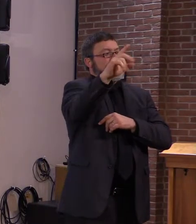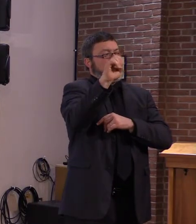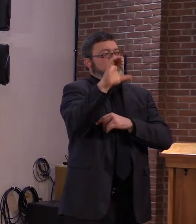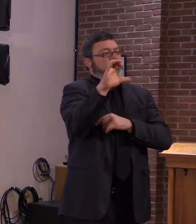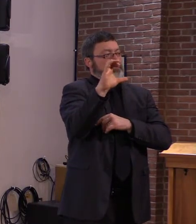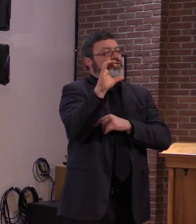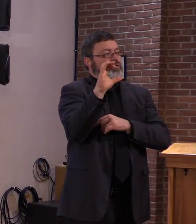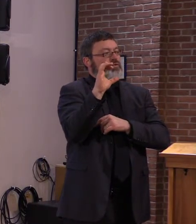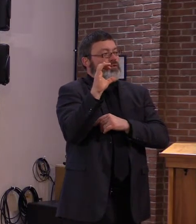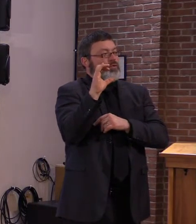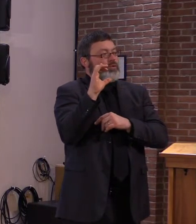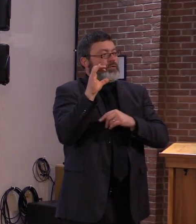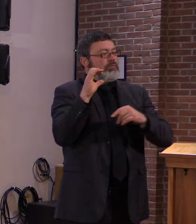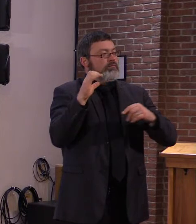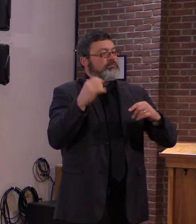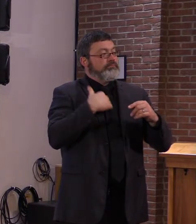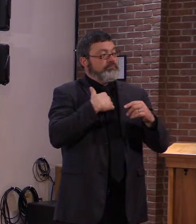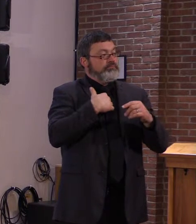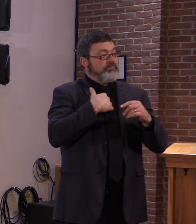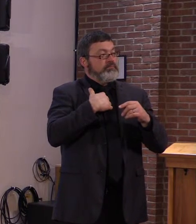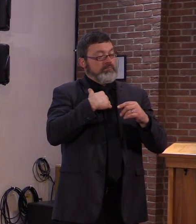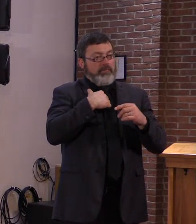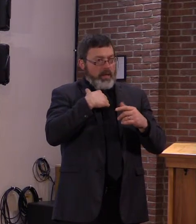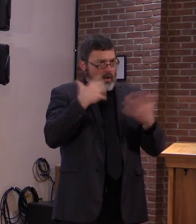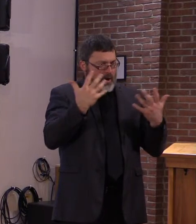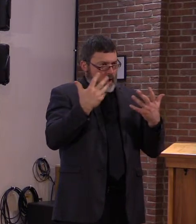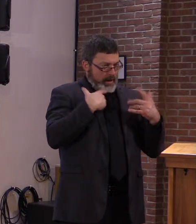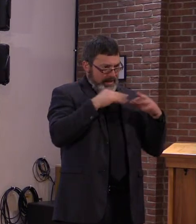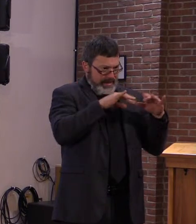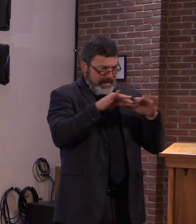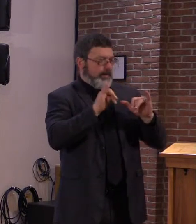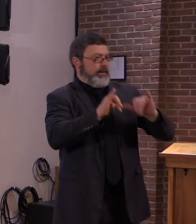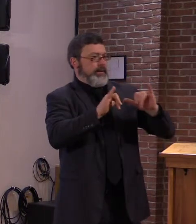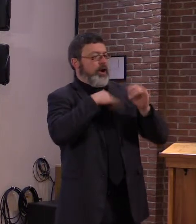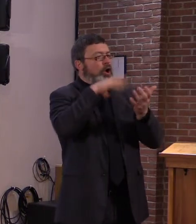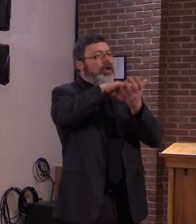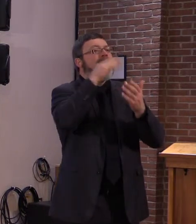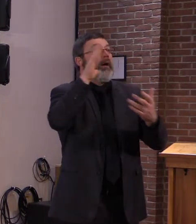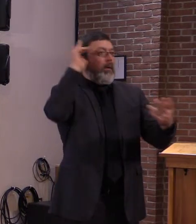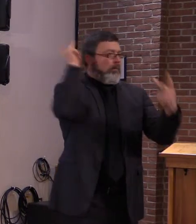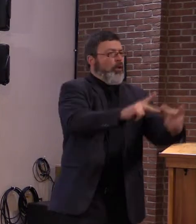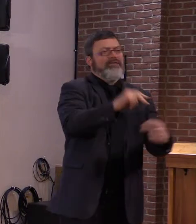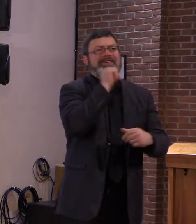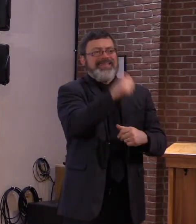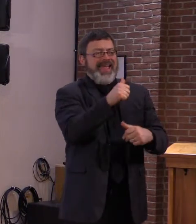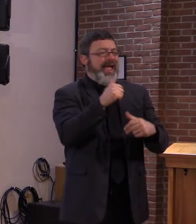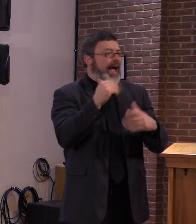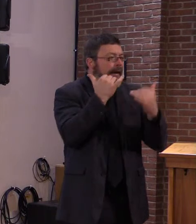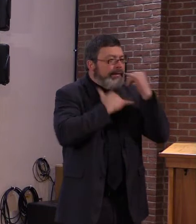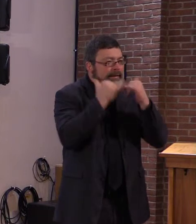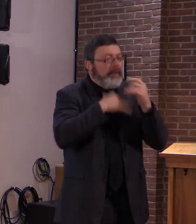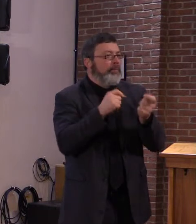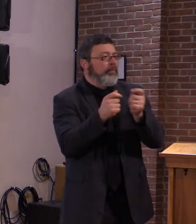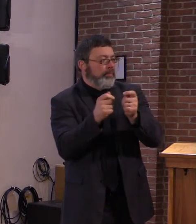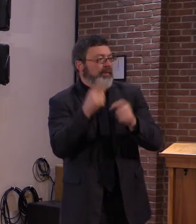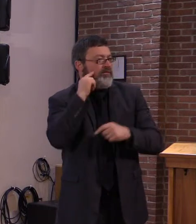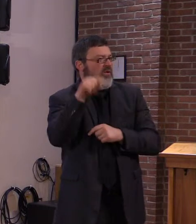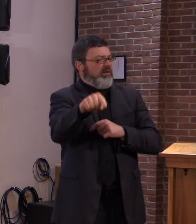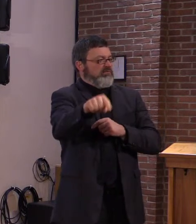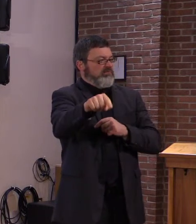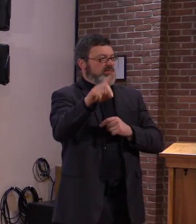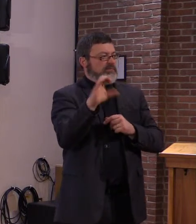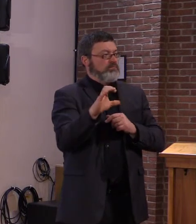to contain and control a virus that's already taken the lives of over 250,000 Americans and will continue to disrupt